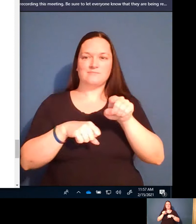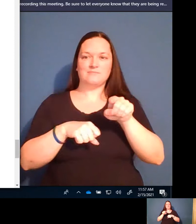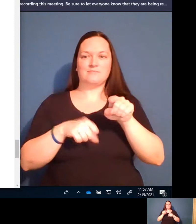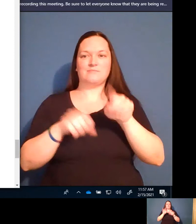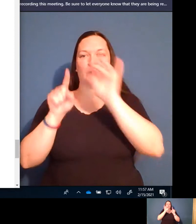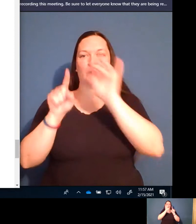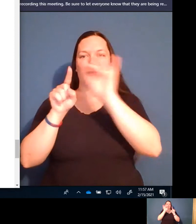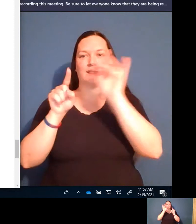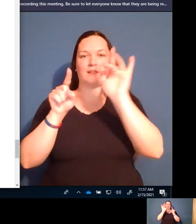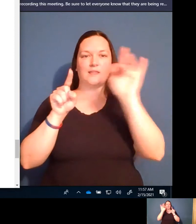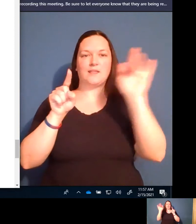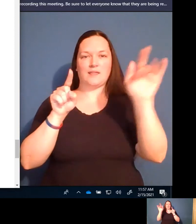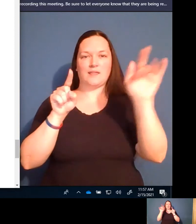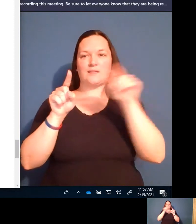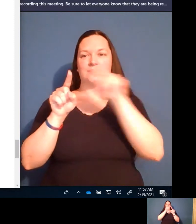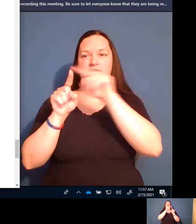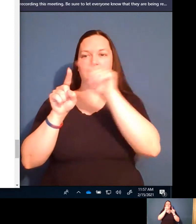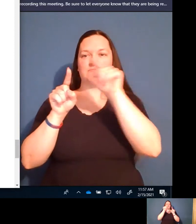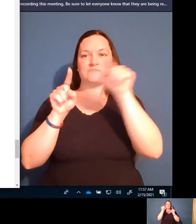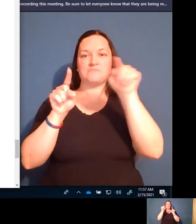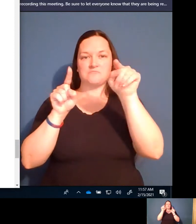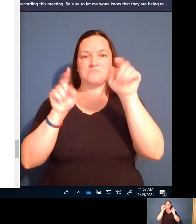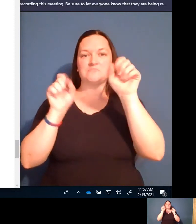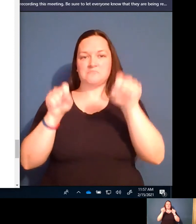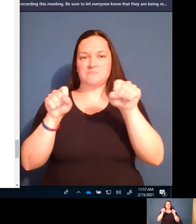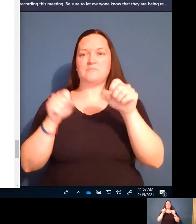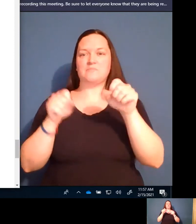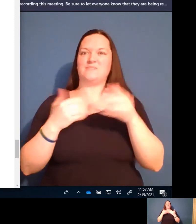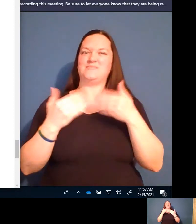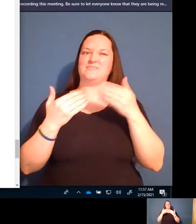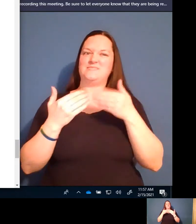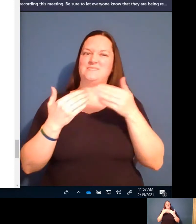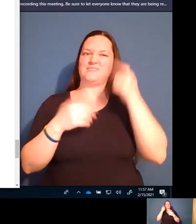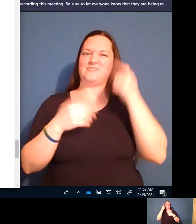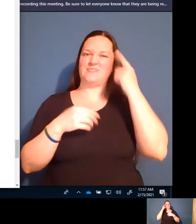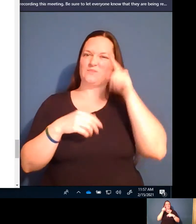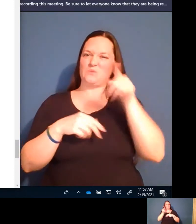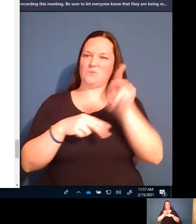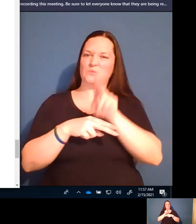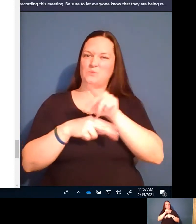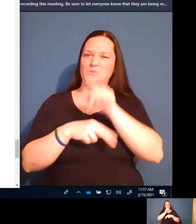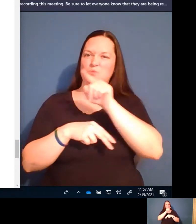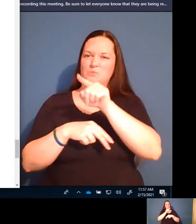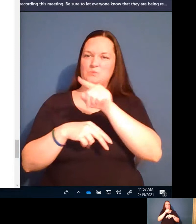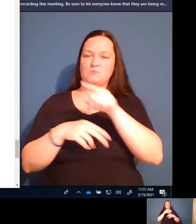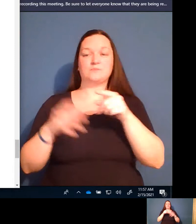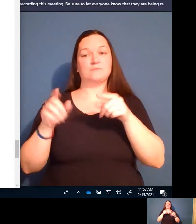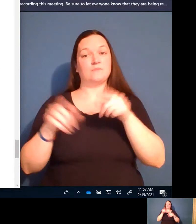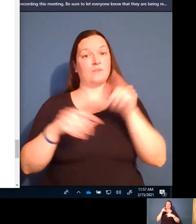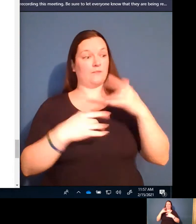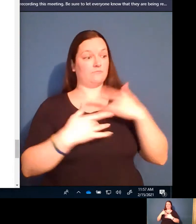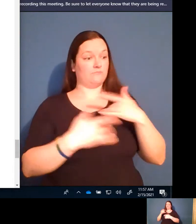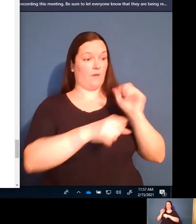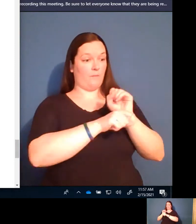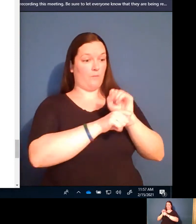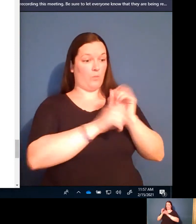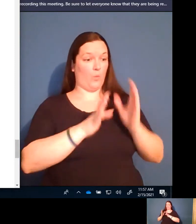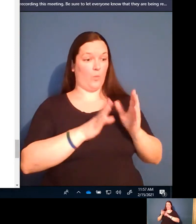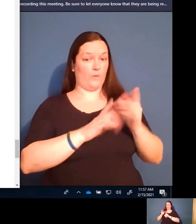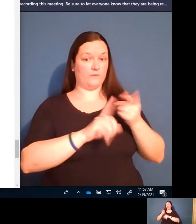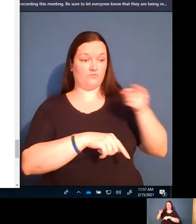the navigation form. And this gives you a much more user-friendly way to work with the database. For example, the employees at this